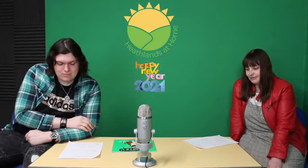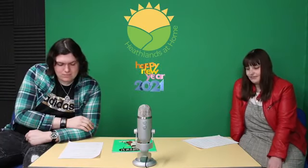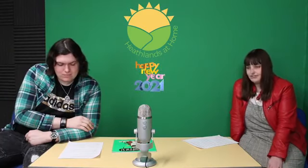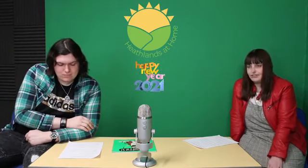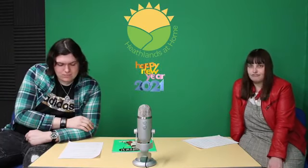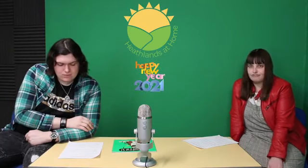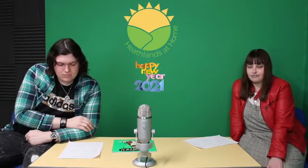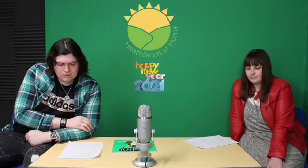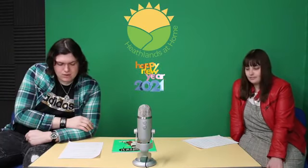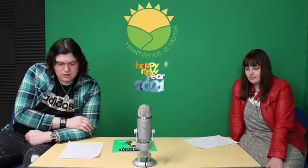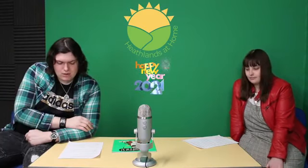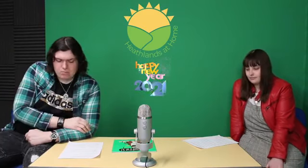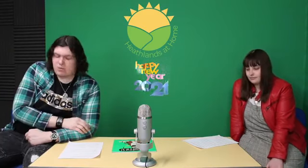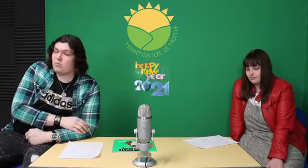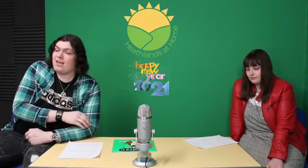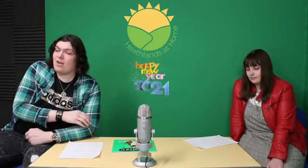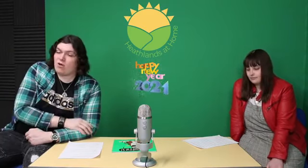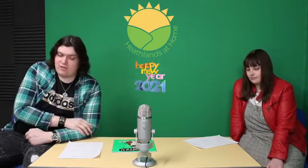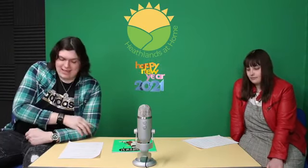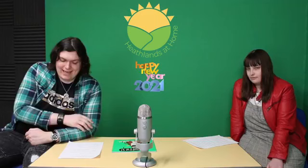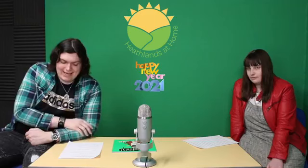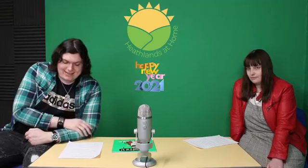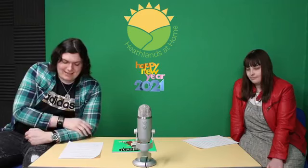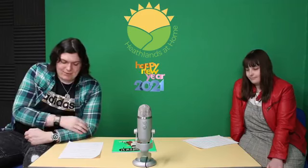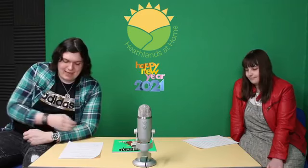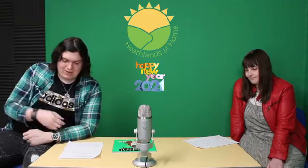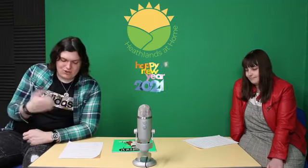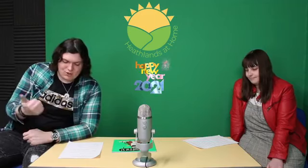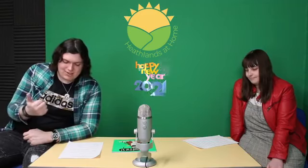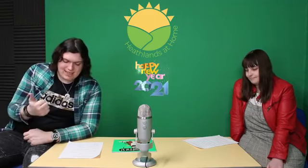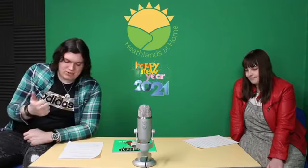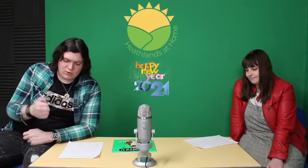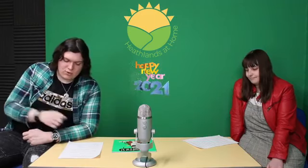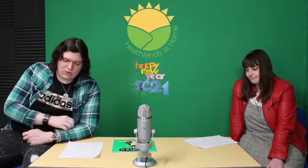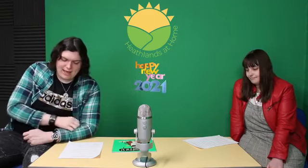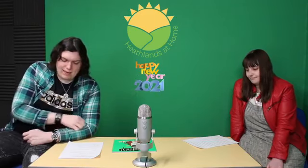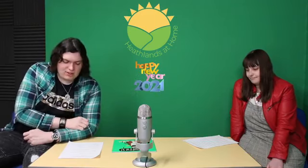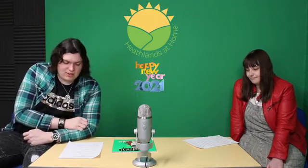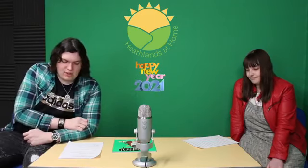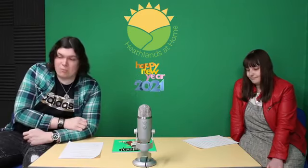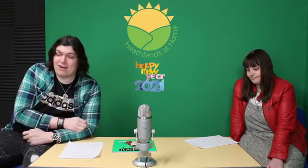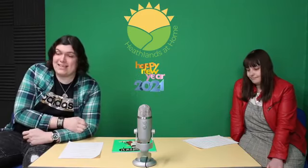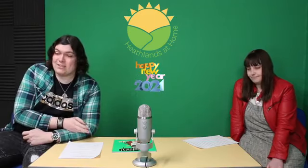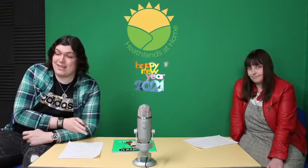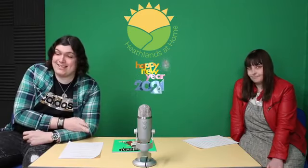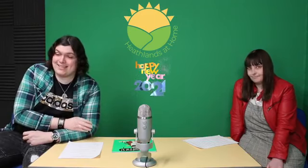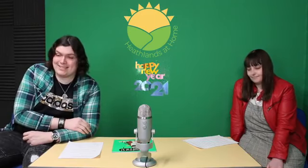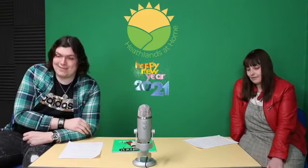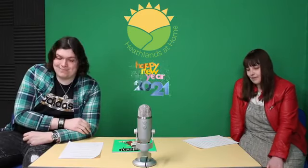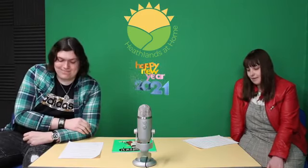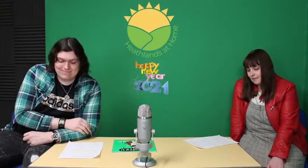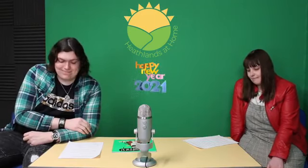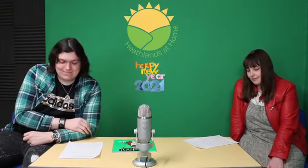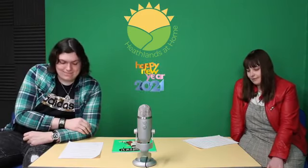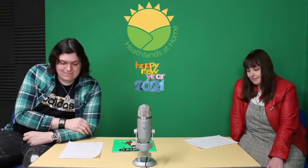new restrictions. But we are on the case and we have a new schedule out to you by next week. But coming up today